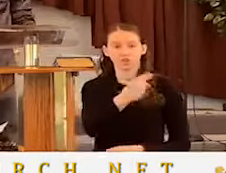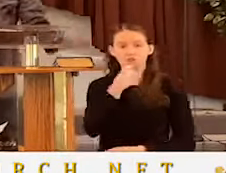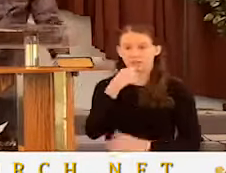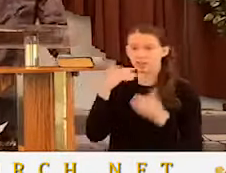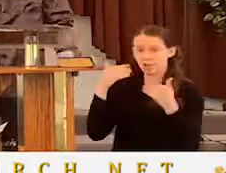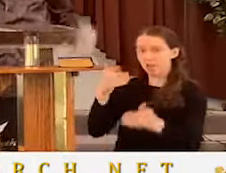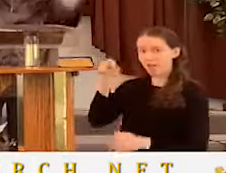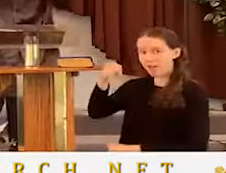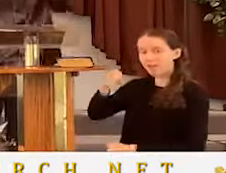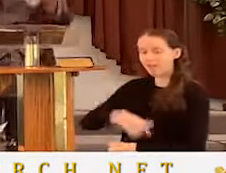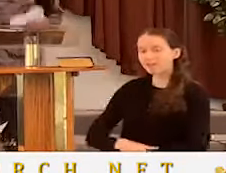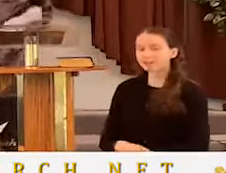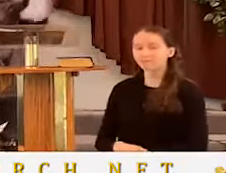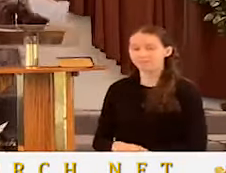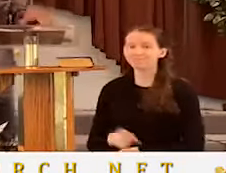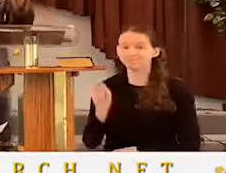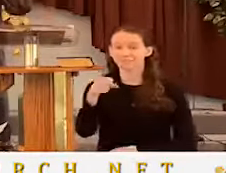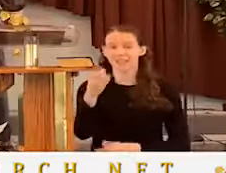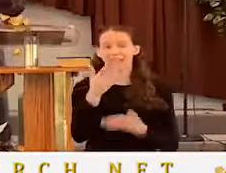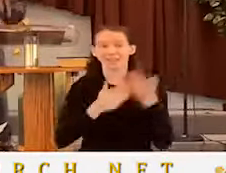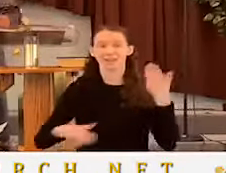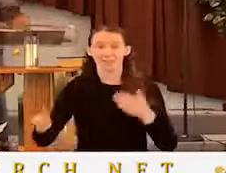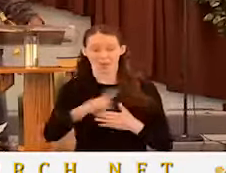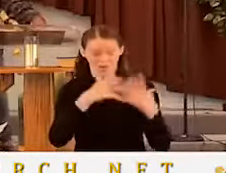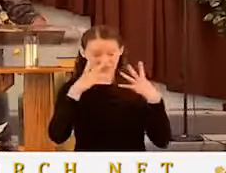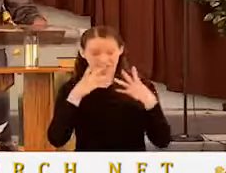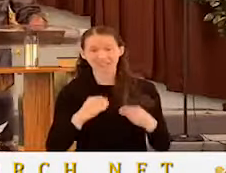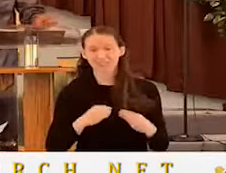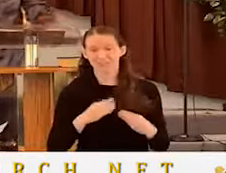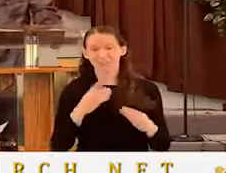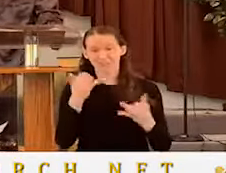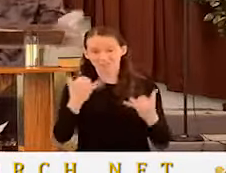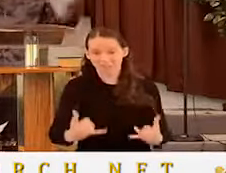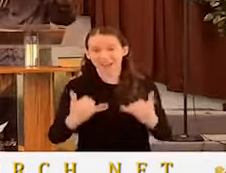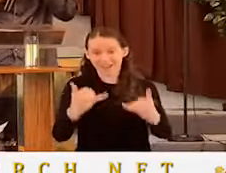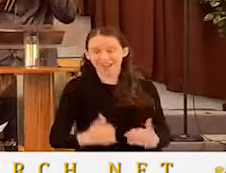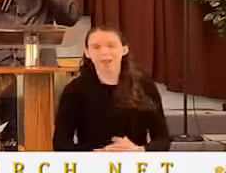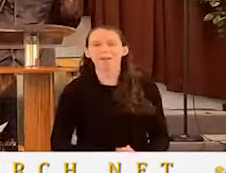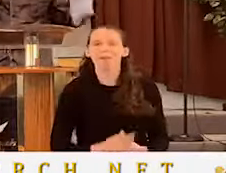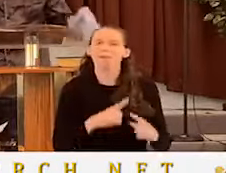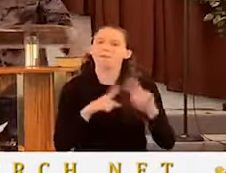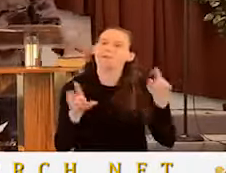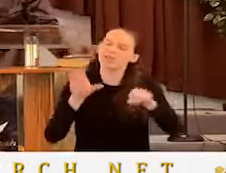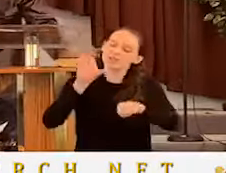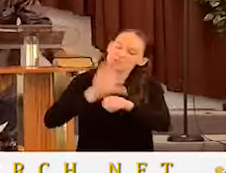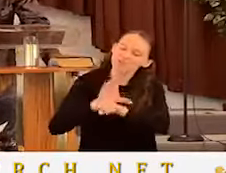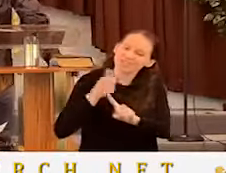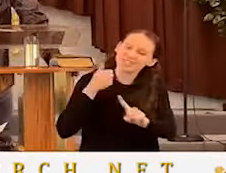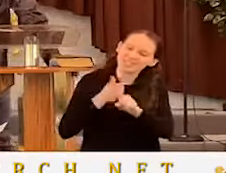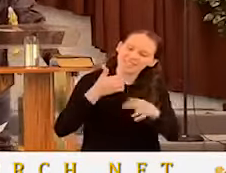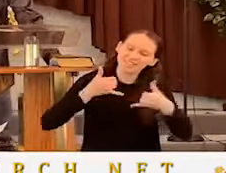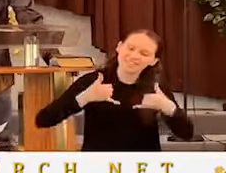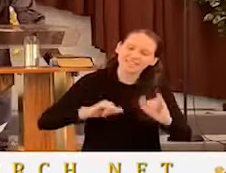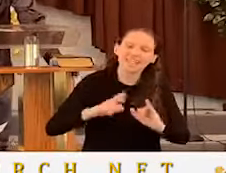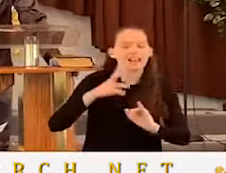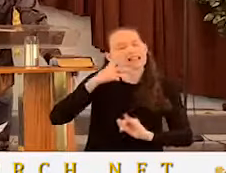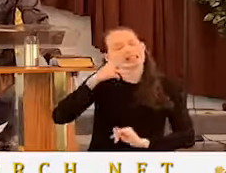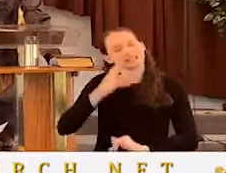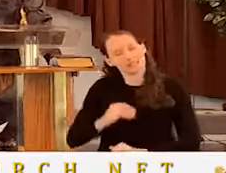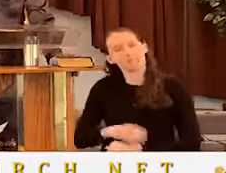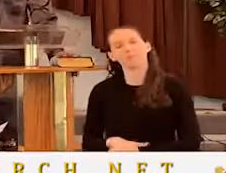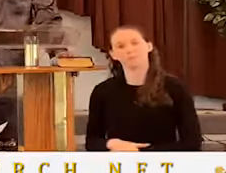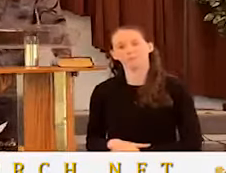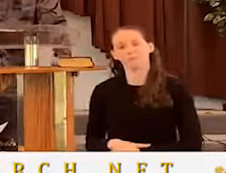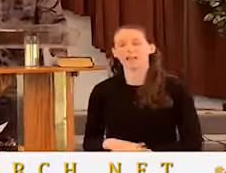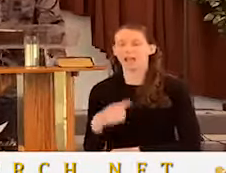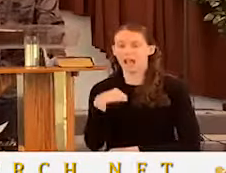sir. Yeah. Some of y'all right now, you sleeping on me. But the church is still asleep.